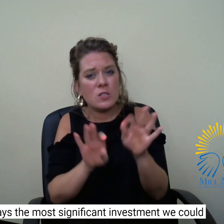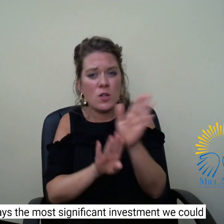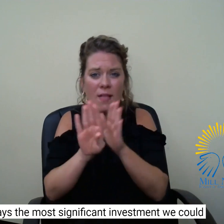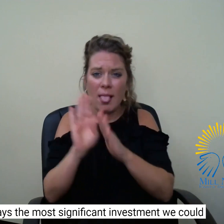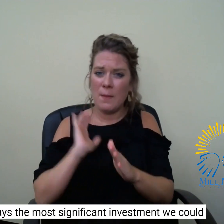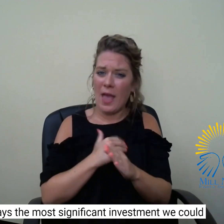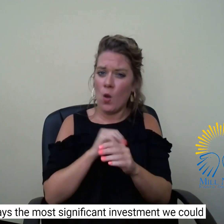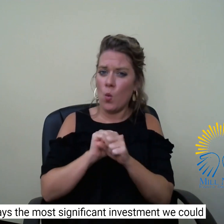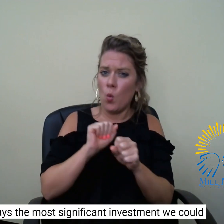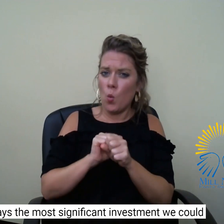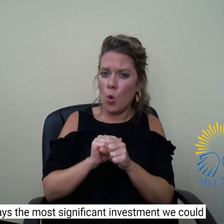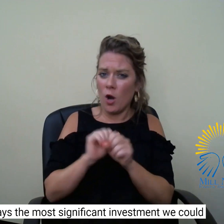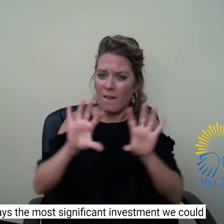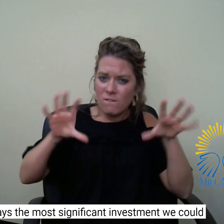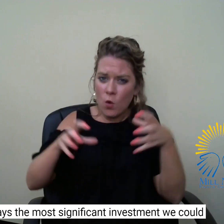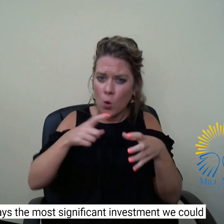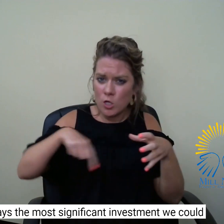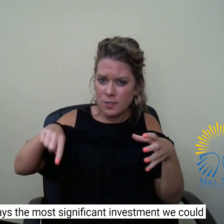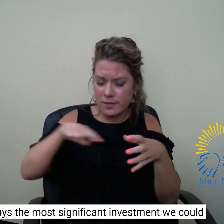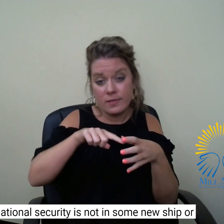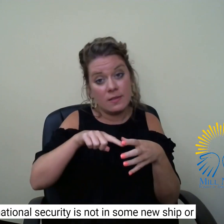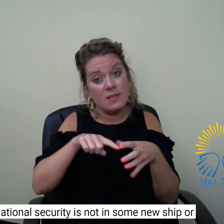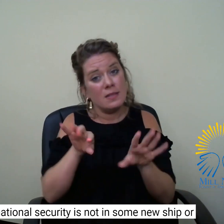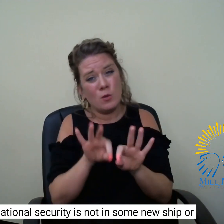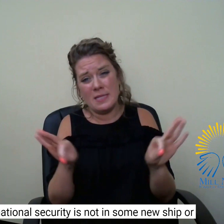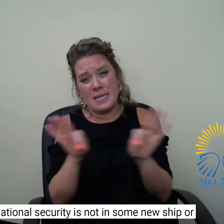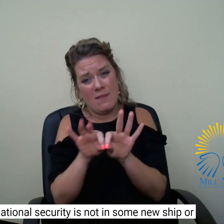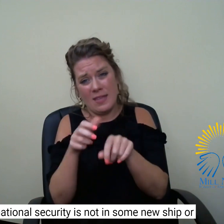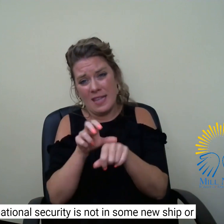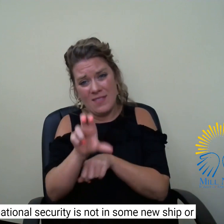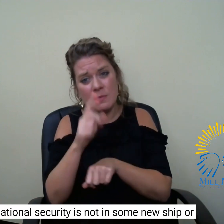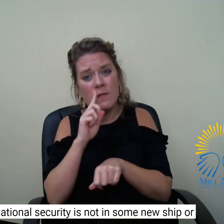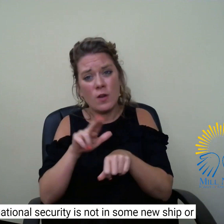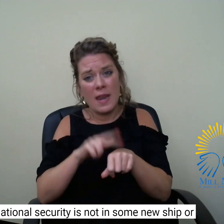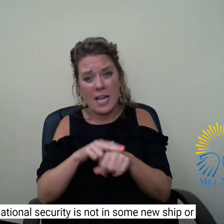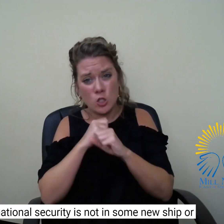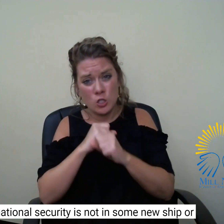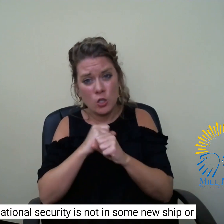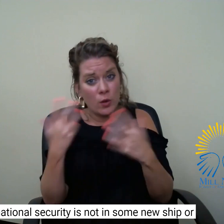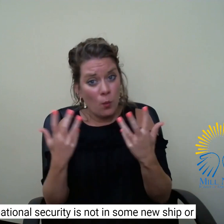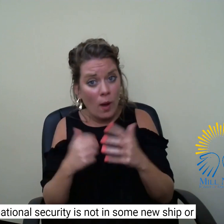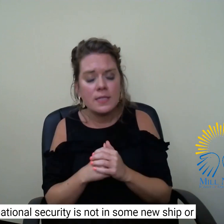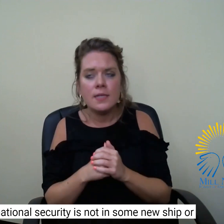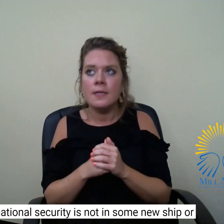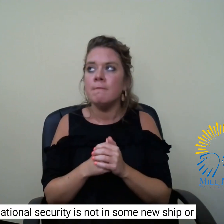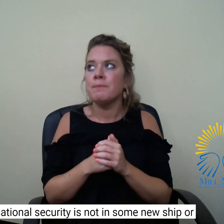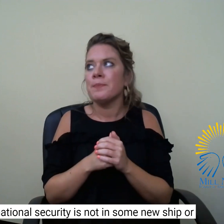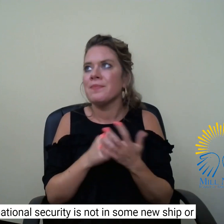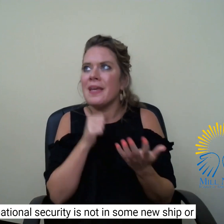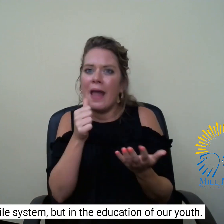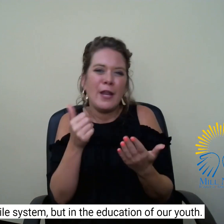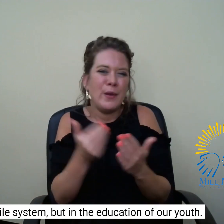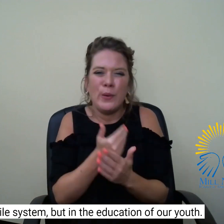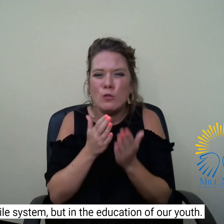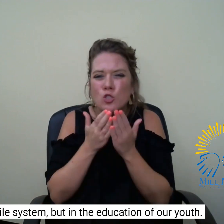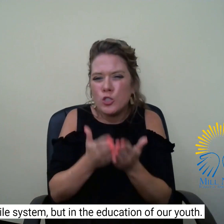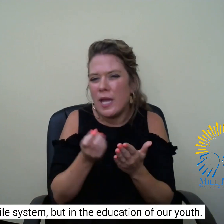in some ways, the most significant investment we could make in our national security is not in some new ship or aircraft or